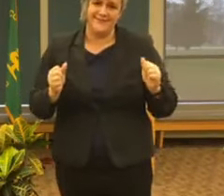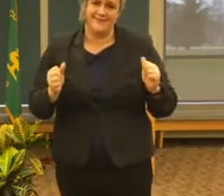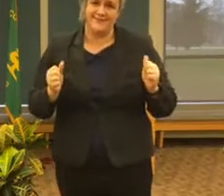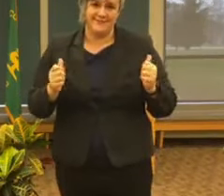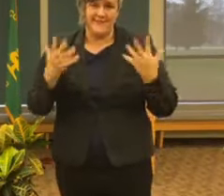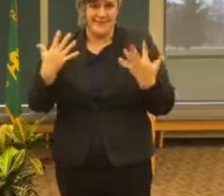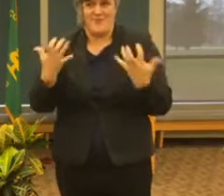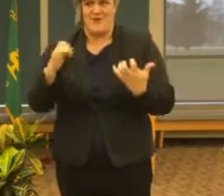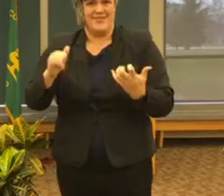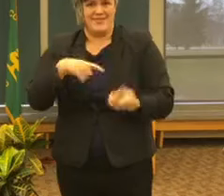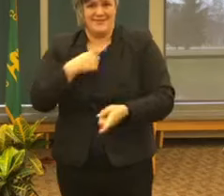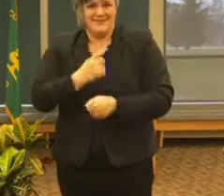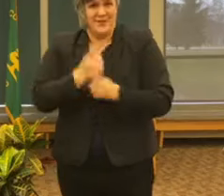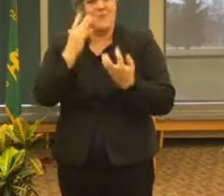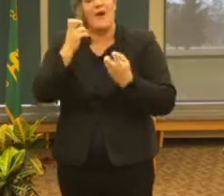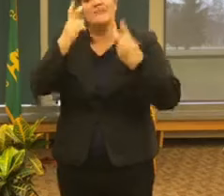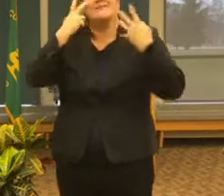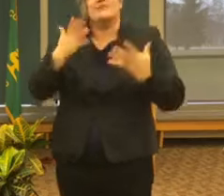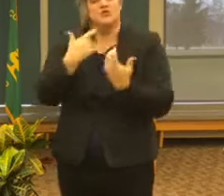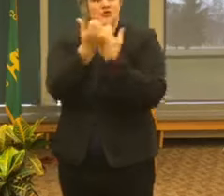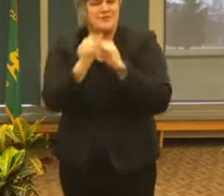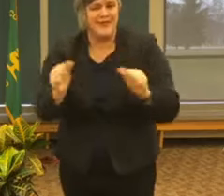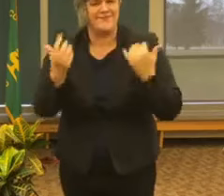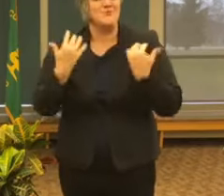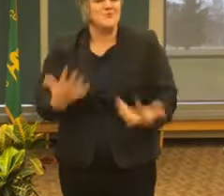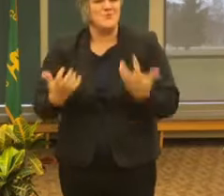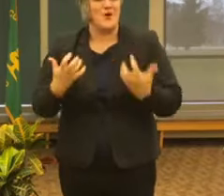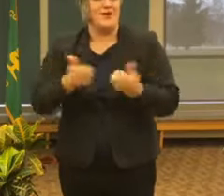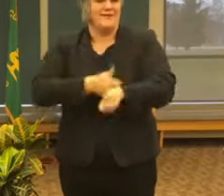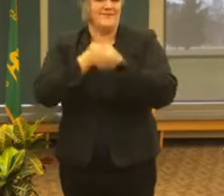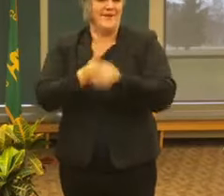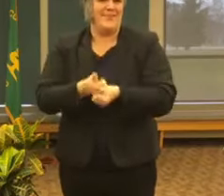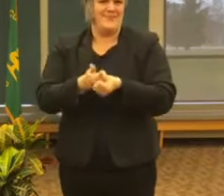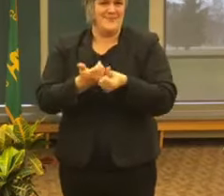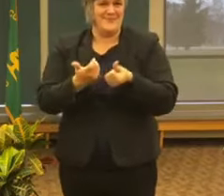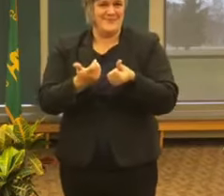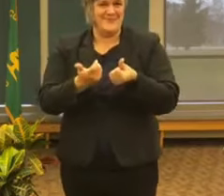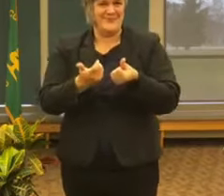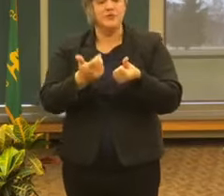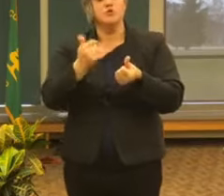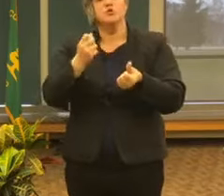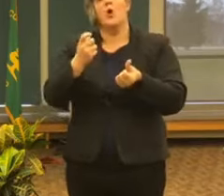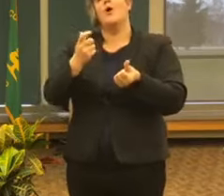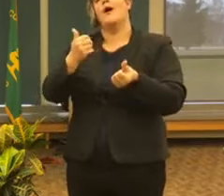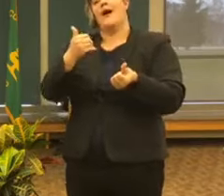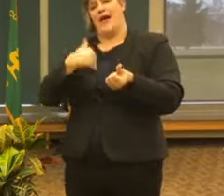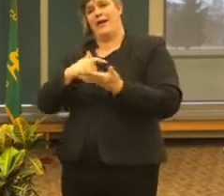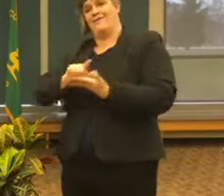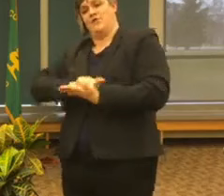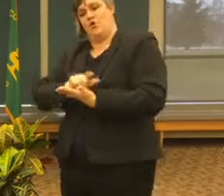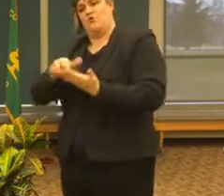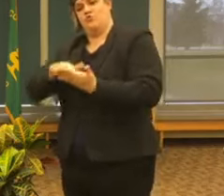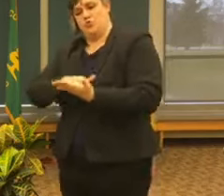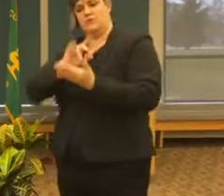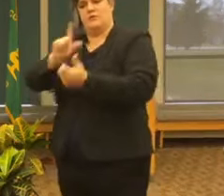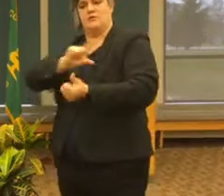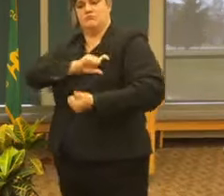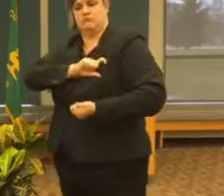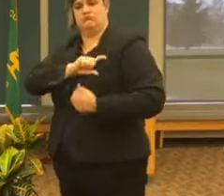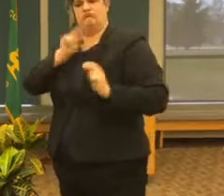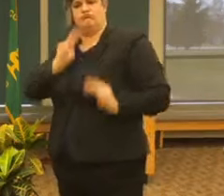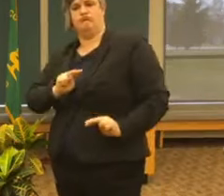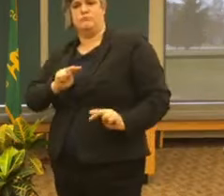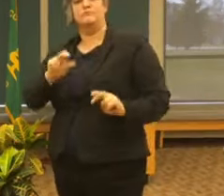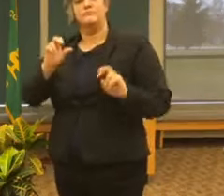residents safe, their visitors safe. And so there are enforcement mechanisms here, and the sheriff,